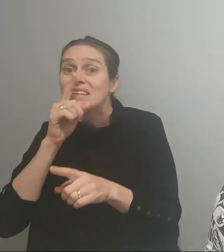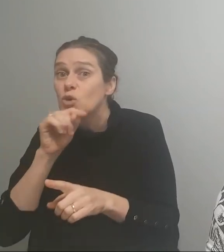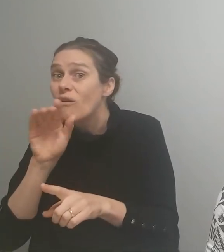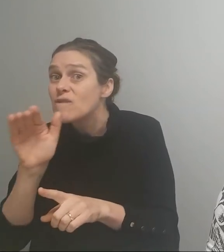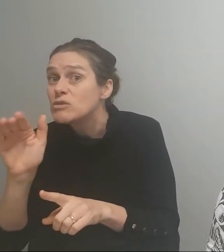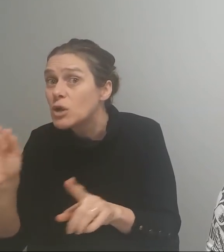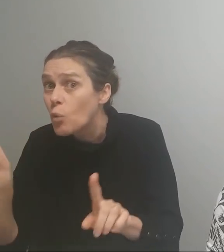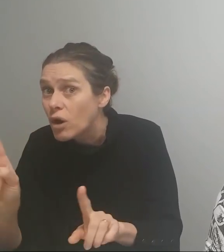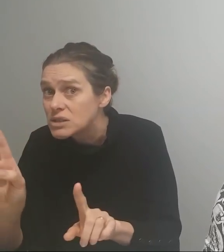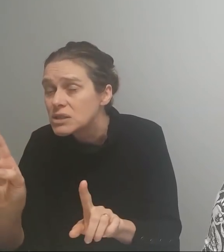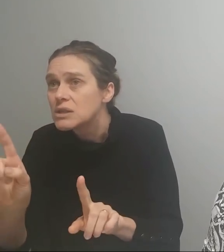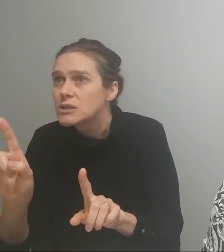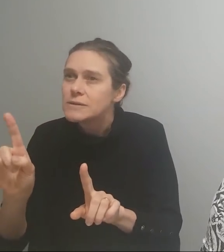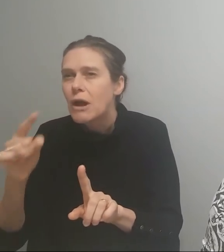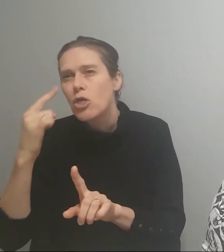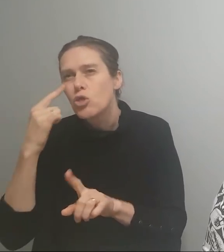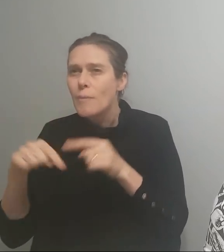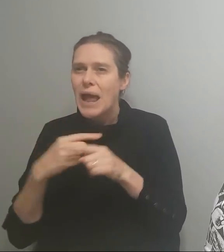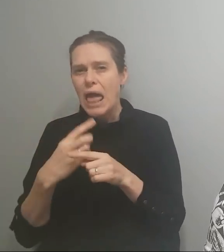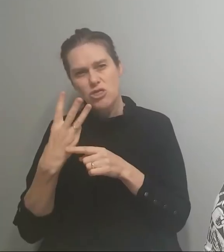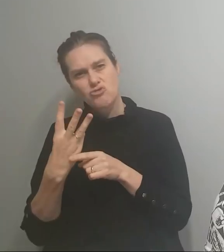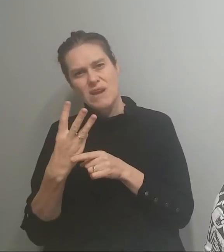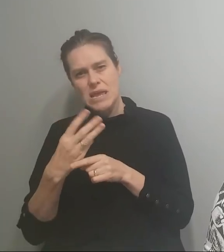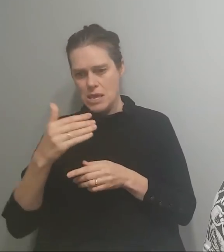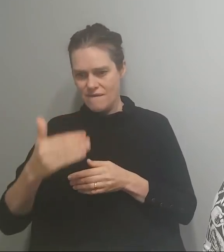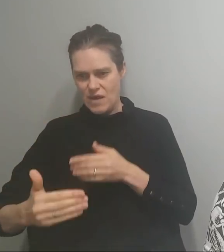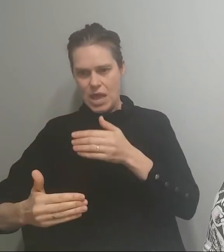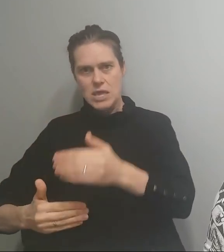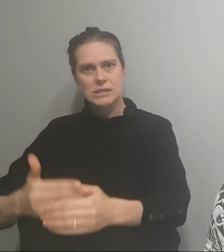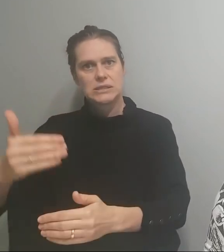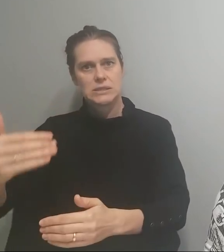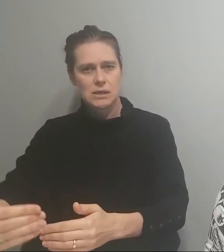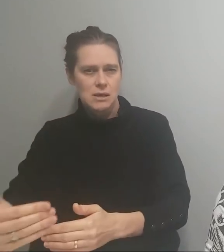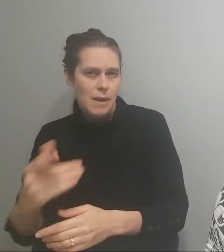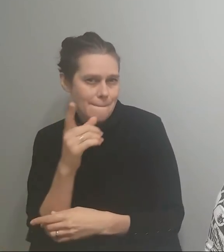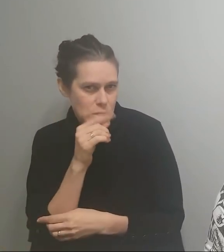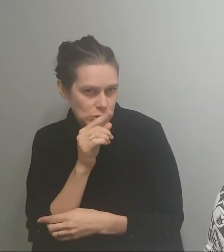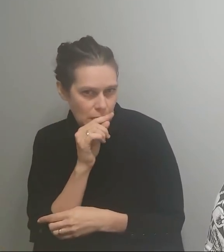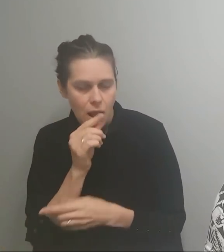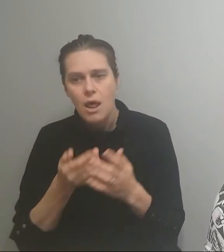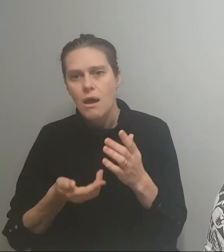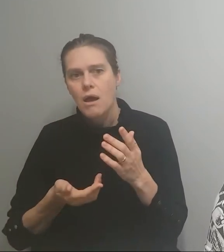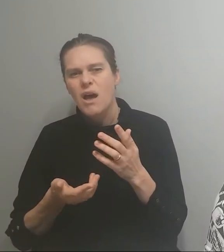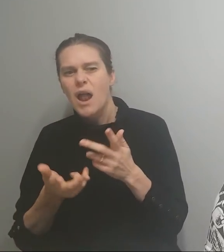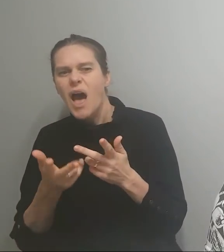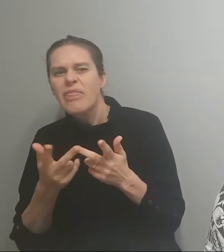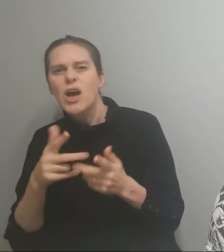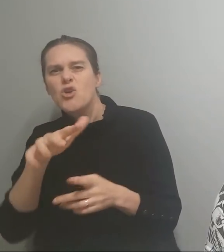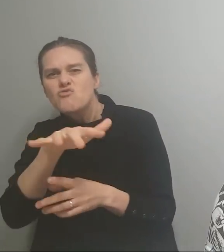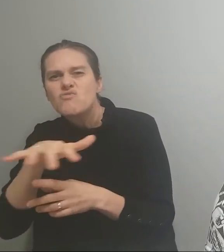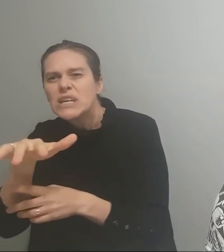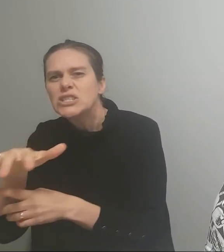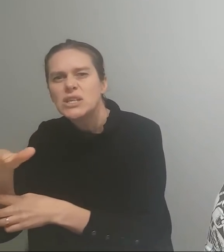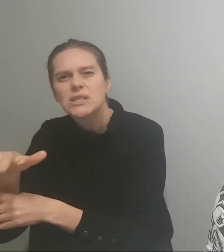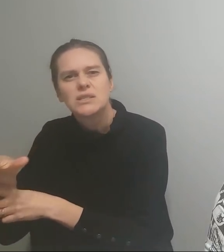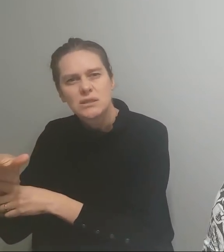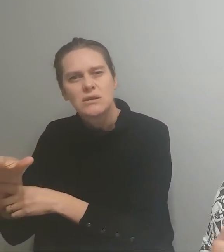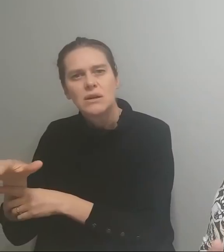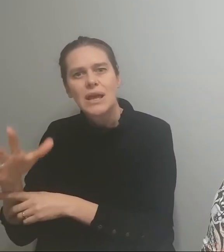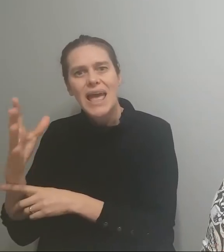have thought about a kind of three-phased approach beyond that, going to the regions that currently have demonstrations in